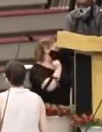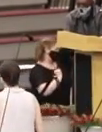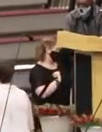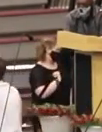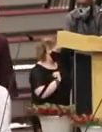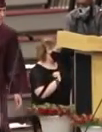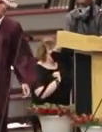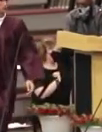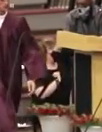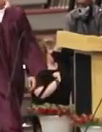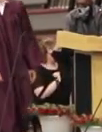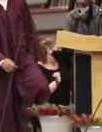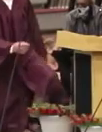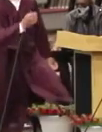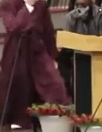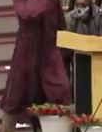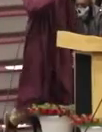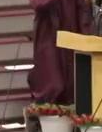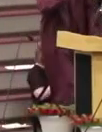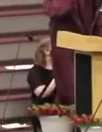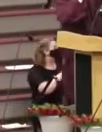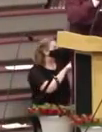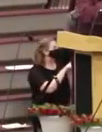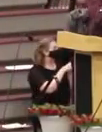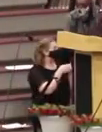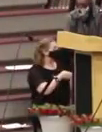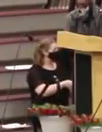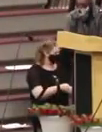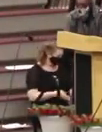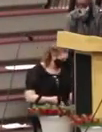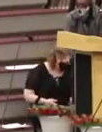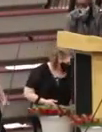Adam Christopher Karen.